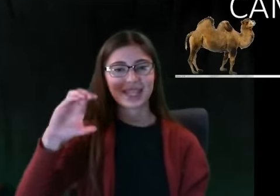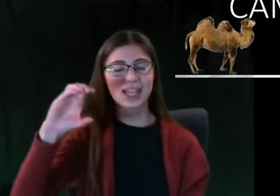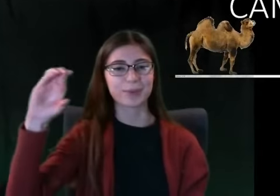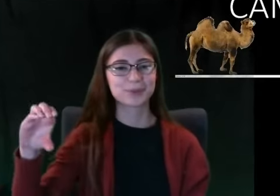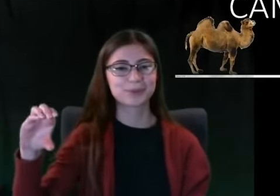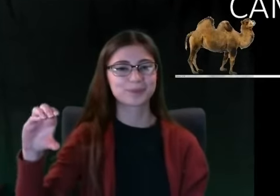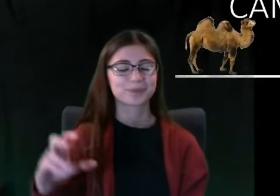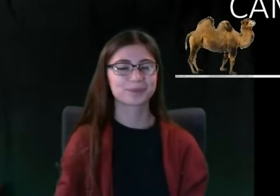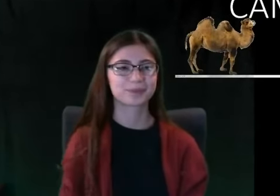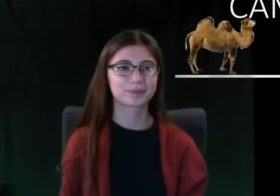Camel.